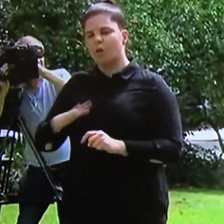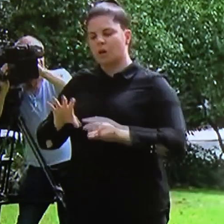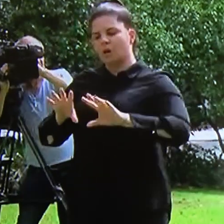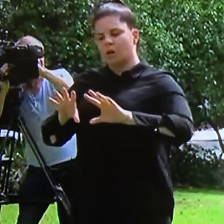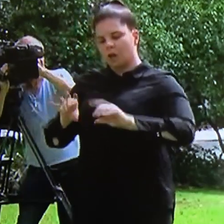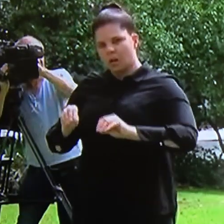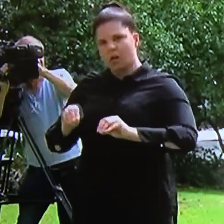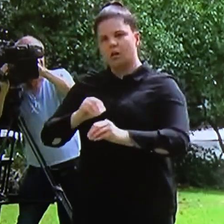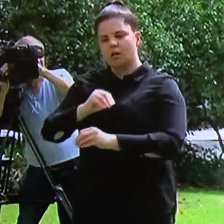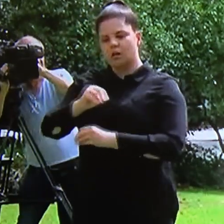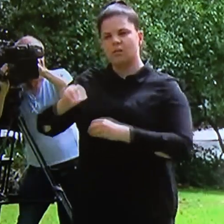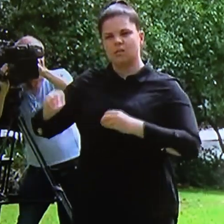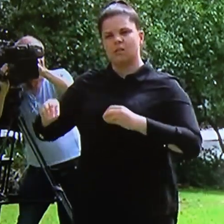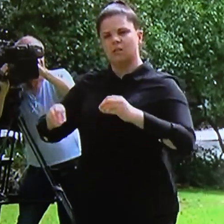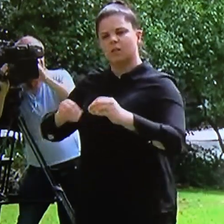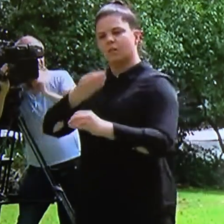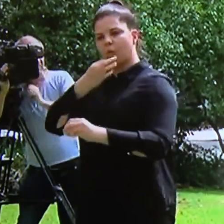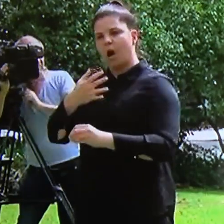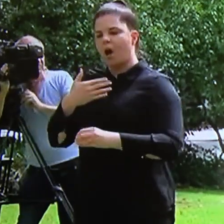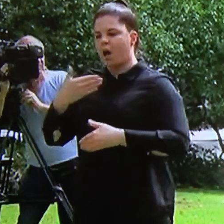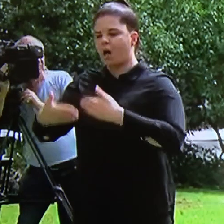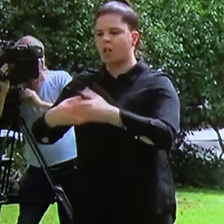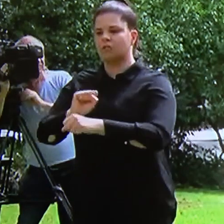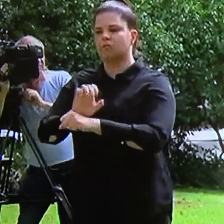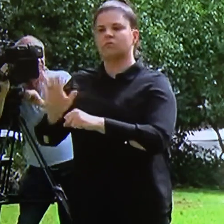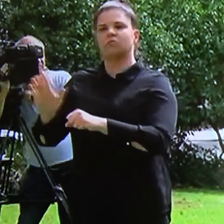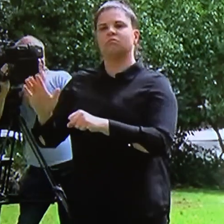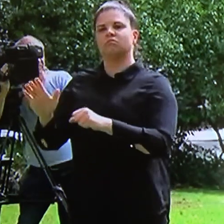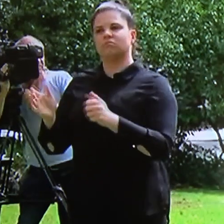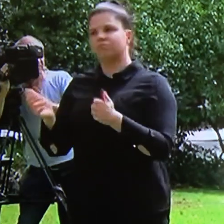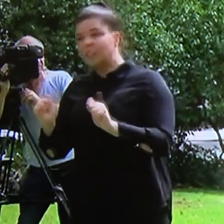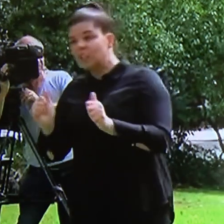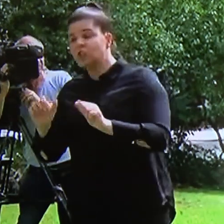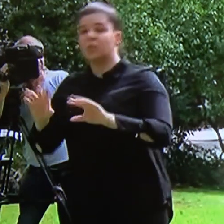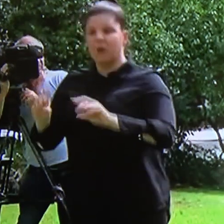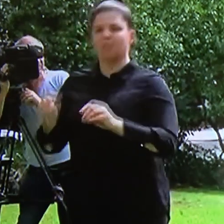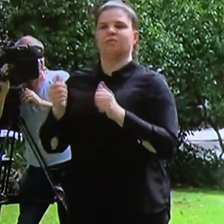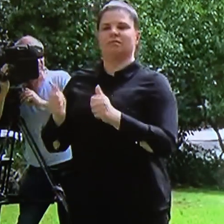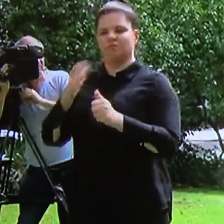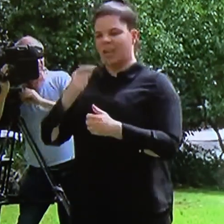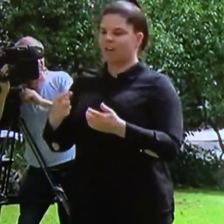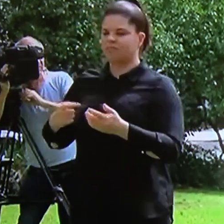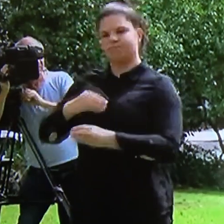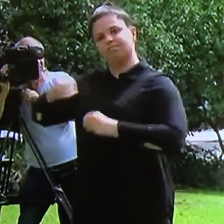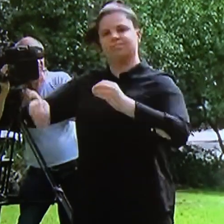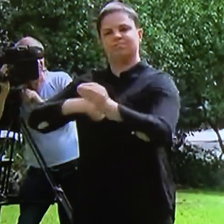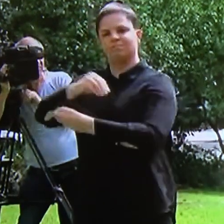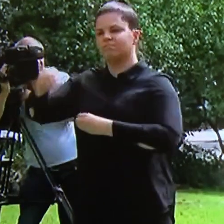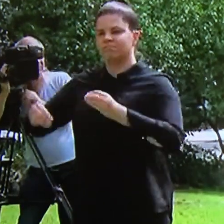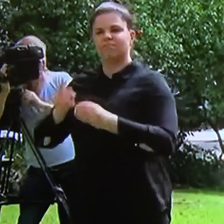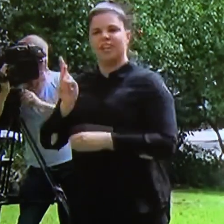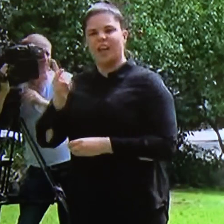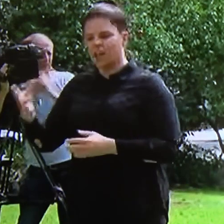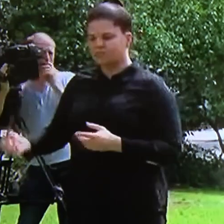the restrictions are starting to be lifted. So what we are announcing today is that we want to